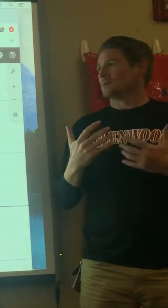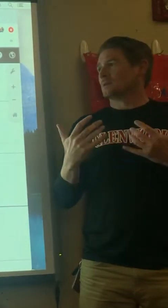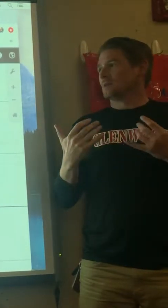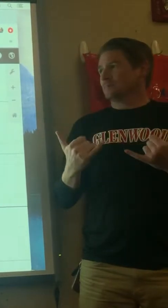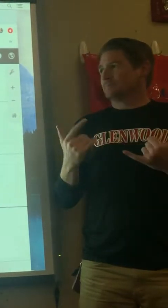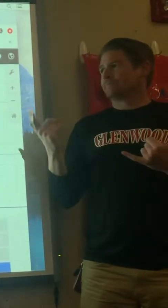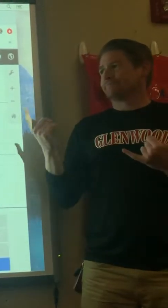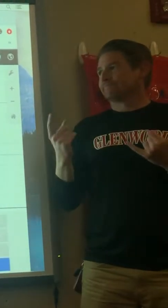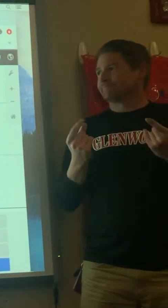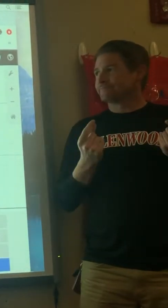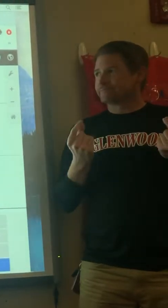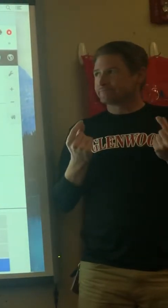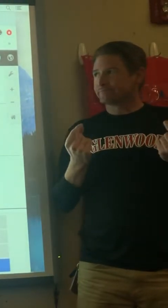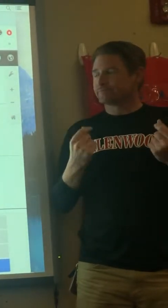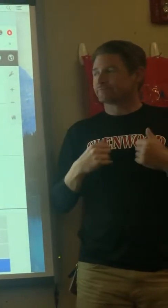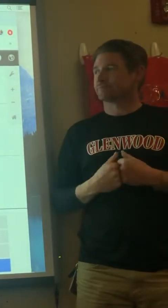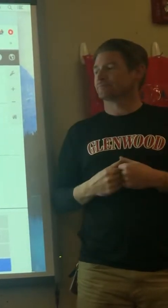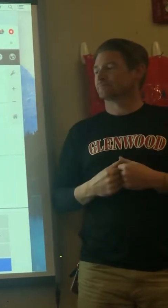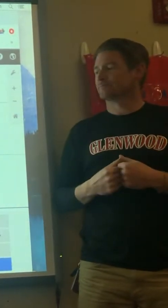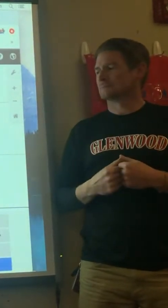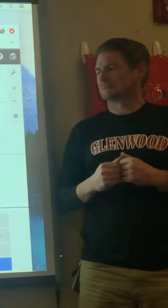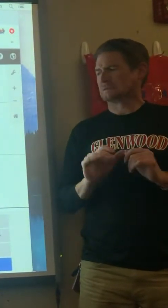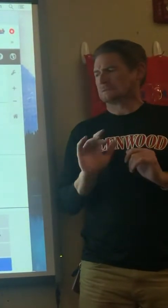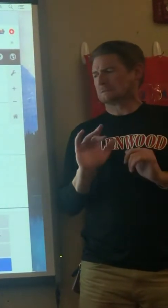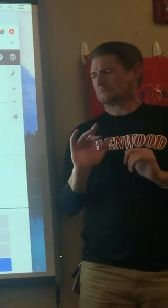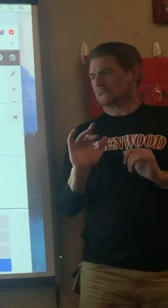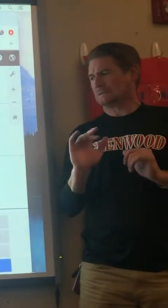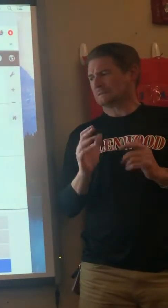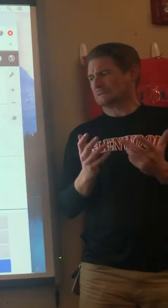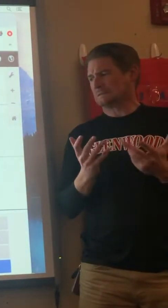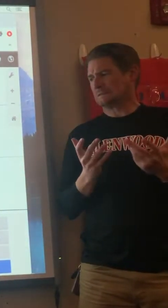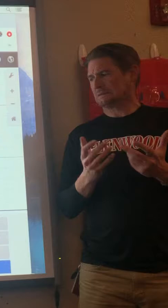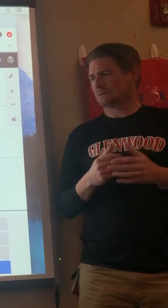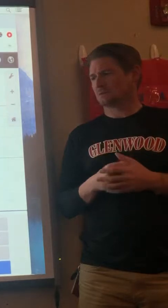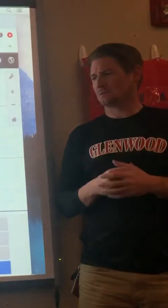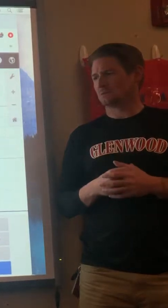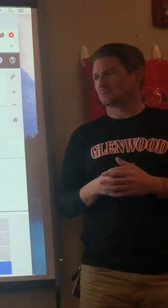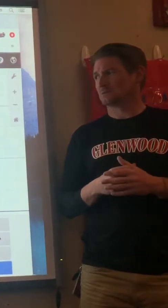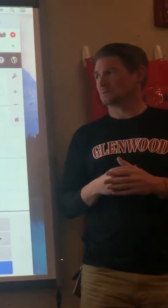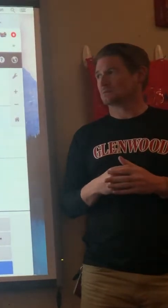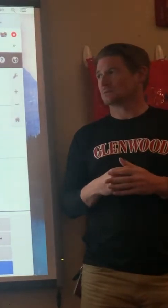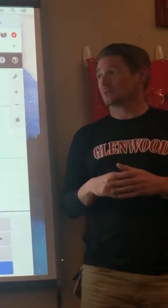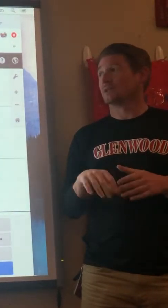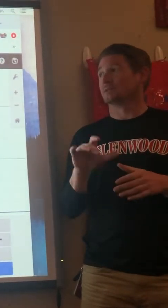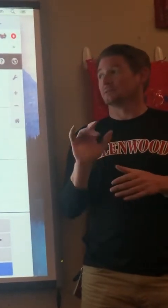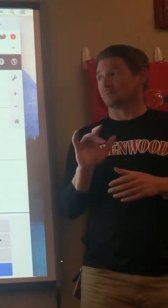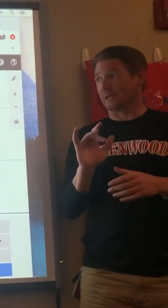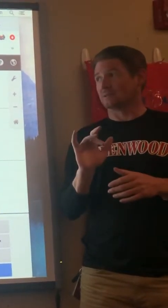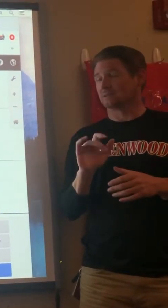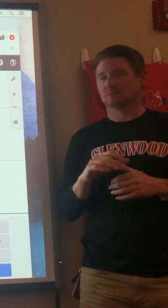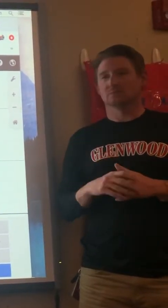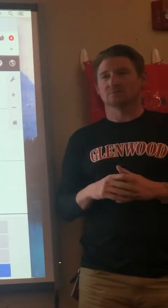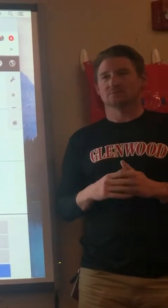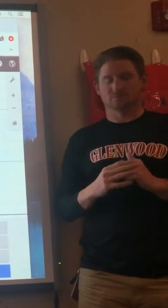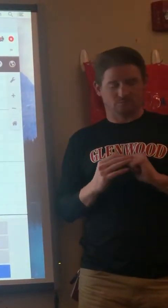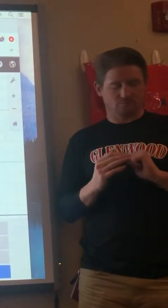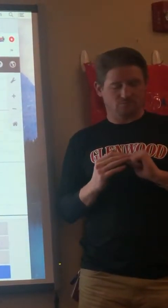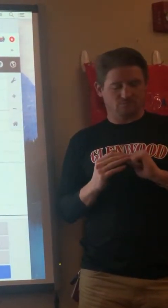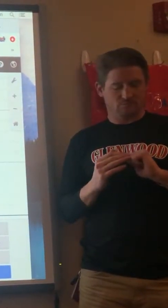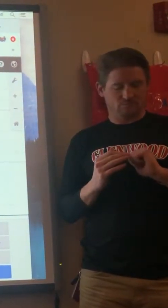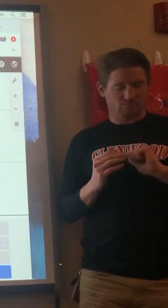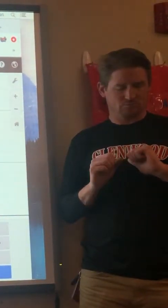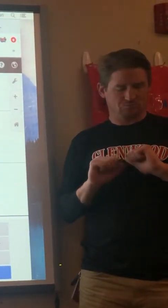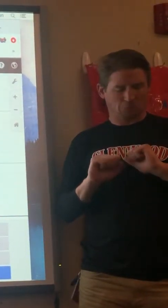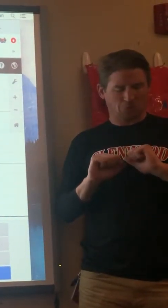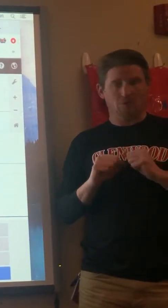do is there a space bar? Okay, I'm gonna hit a space, and then in order